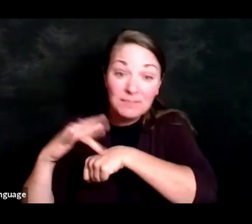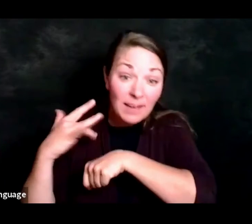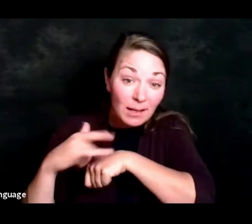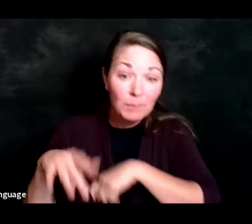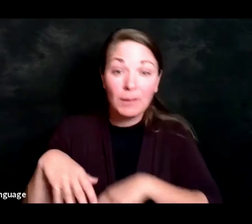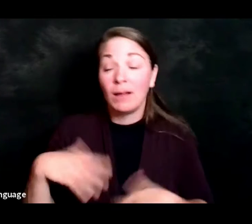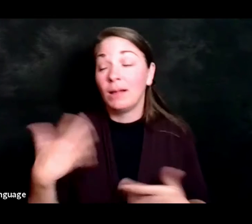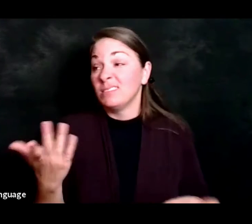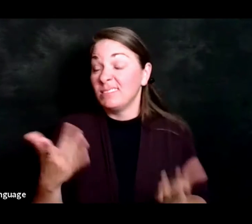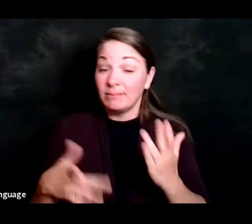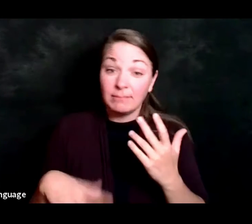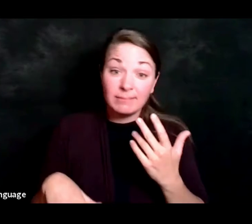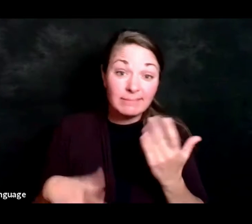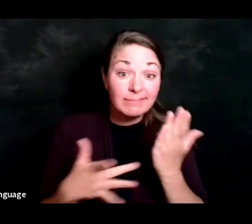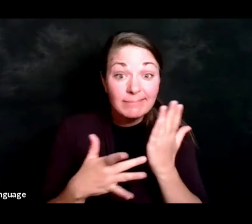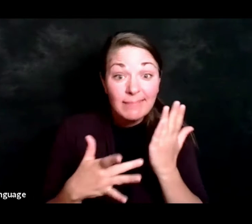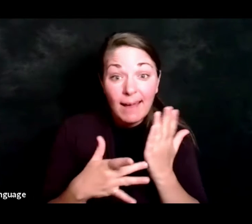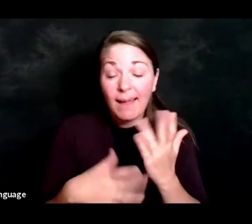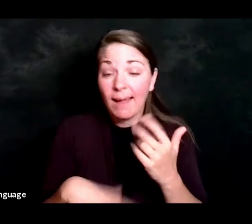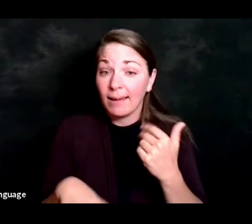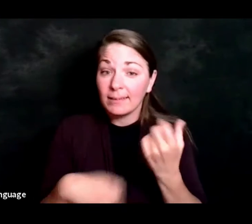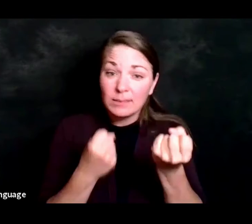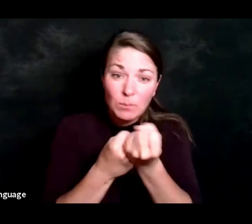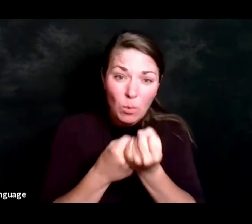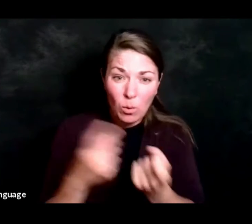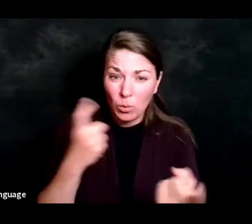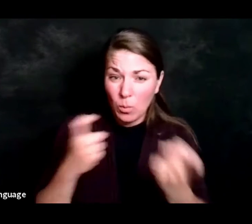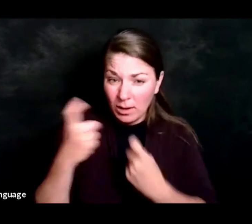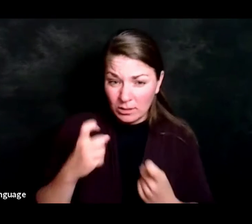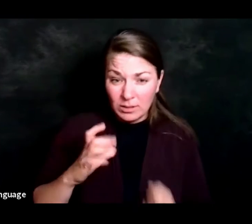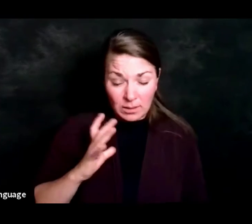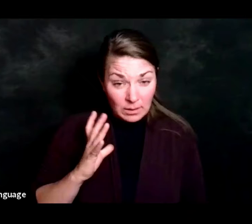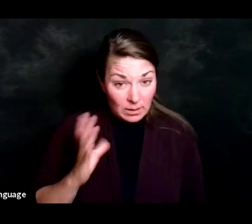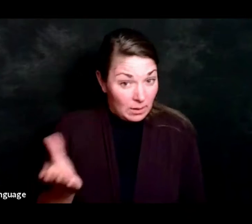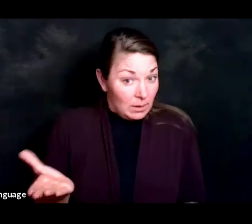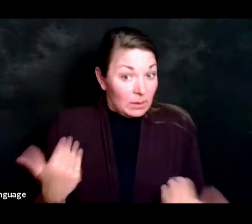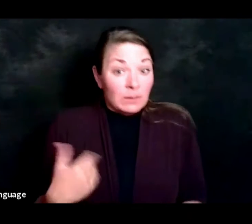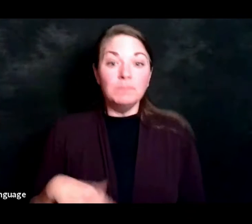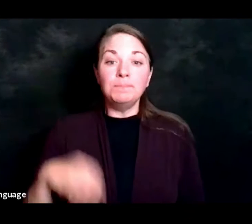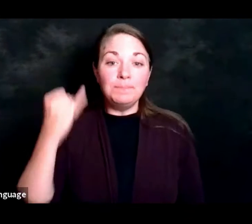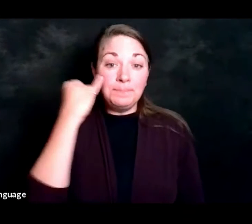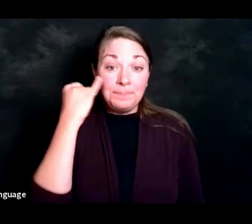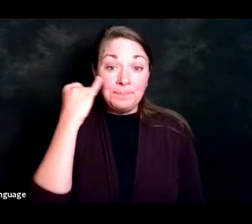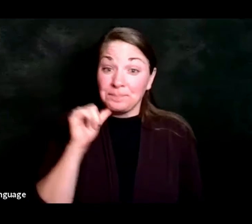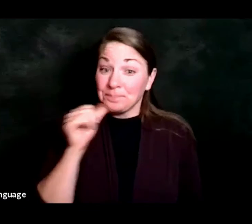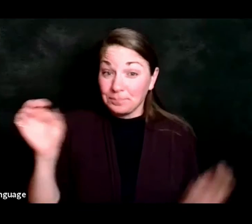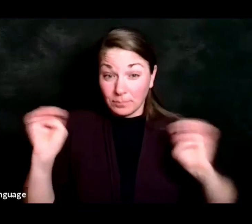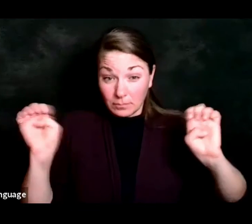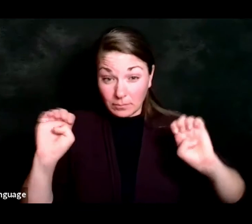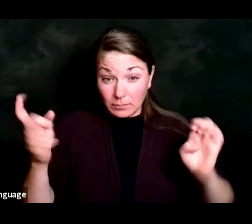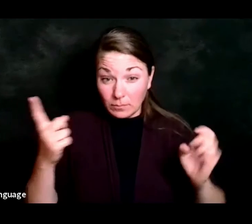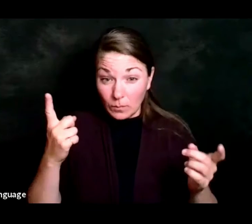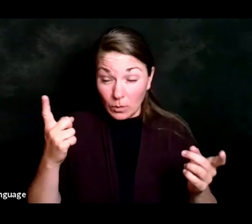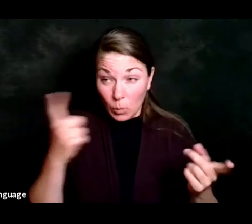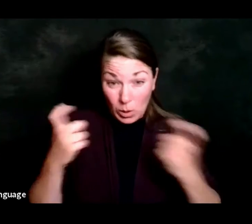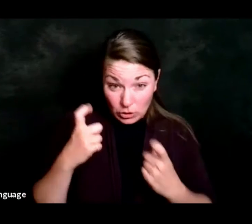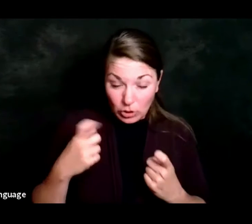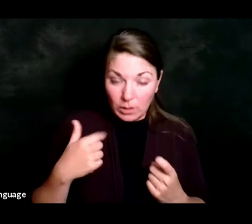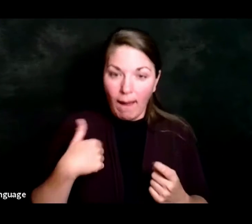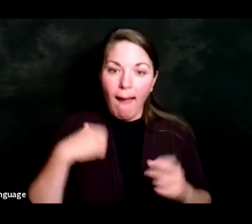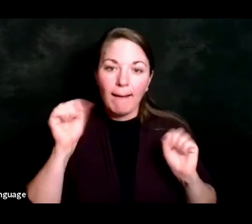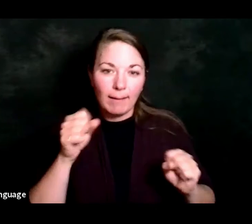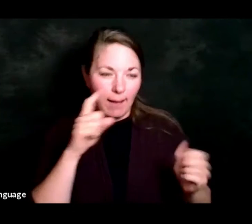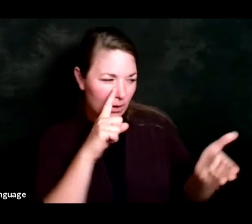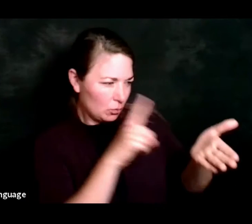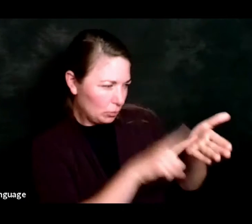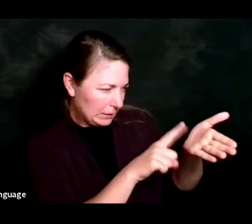assistance questions you have that are not urgent questions, that I can do some research for you and then